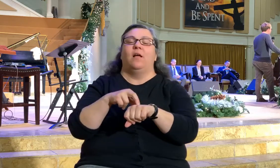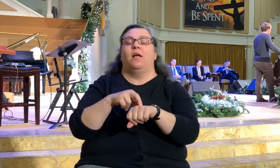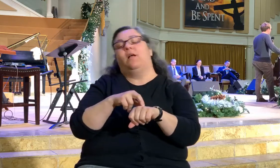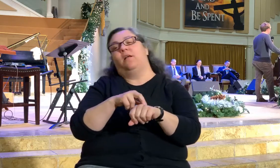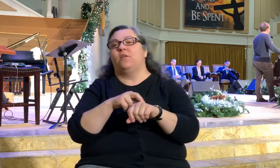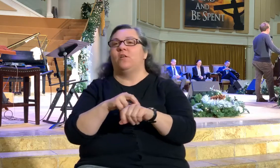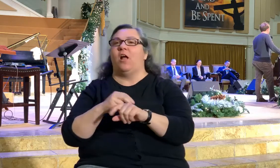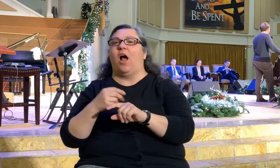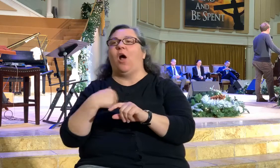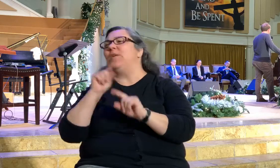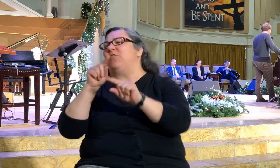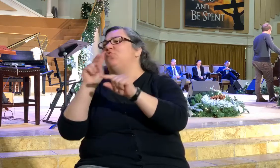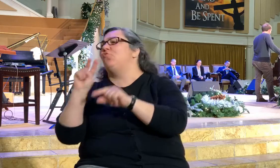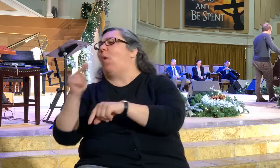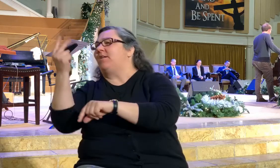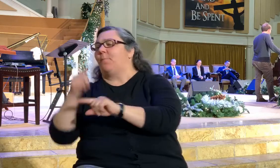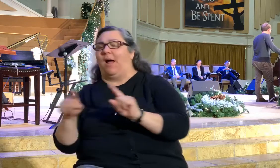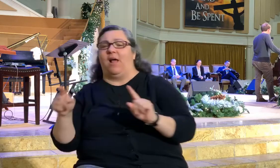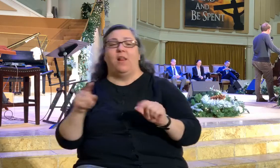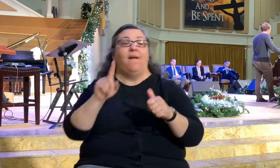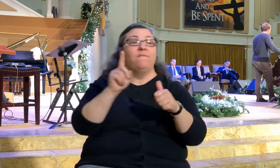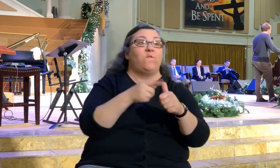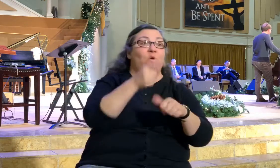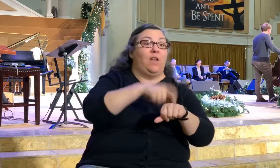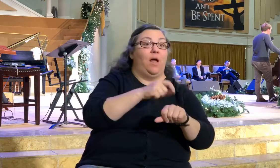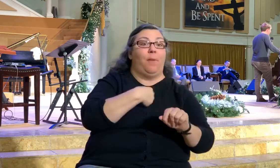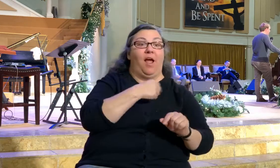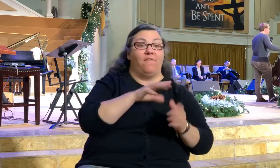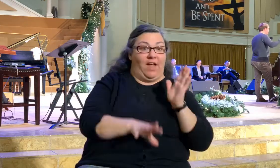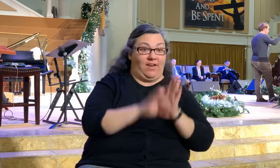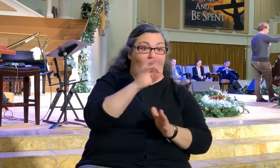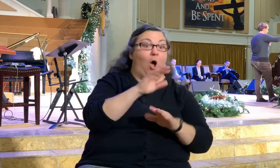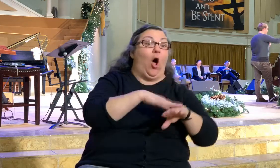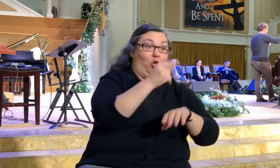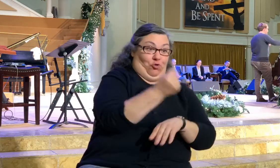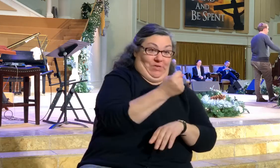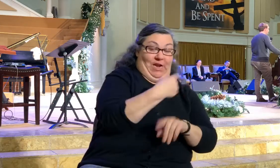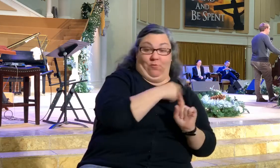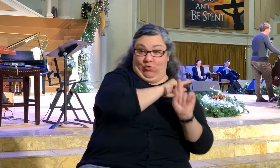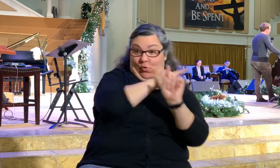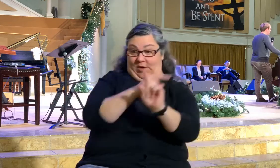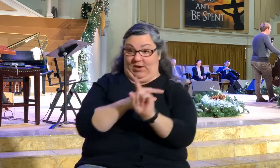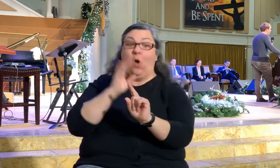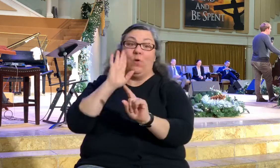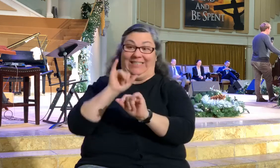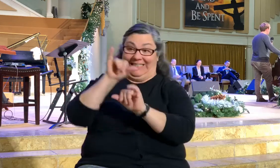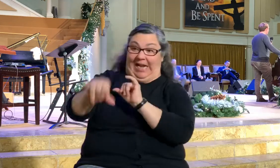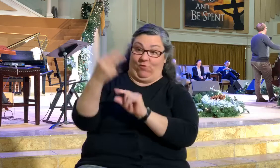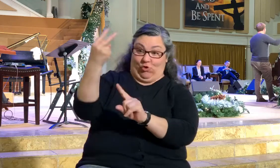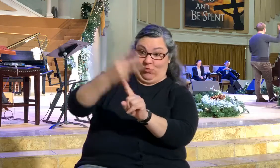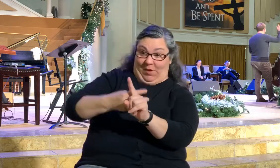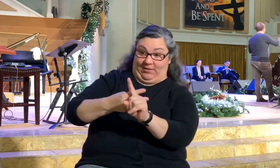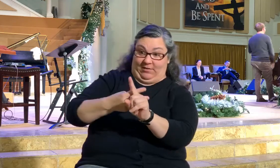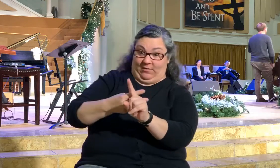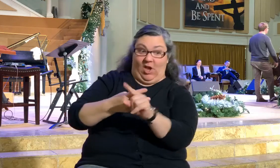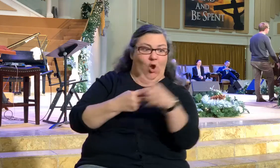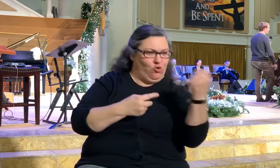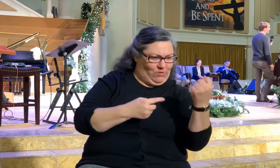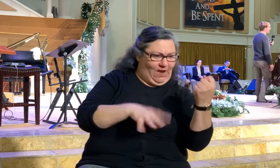was I found out on Tuesday that I was staying for 2 months, and I was leaving that Friday. So I was